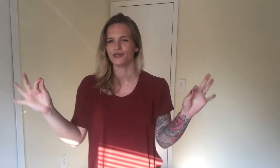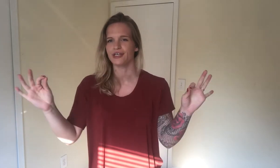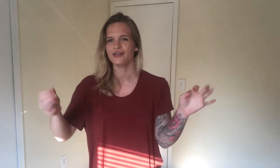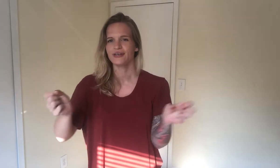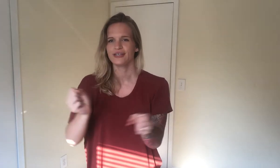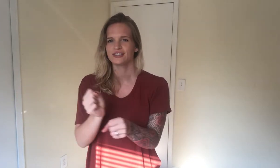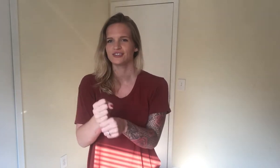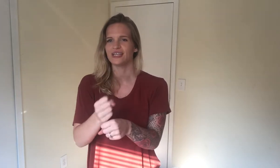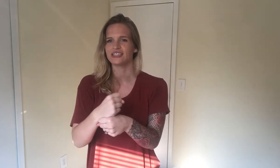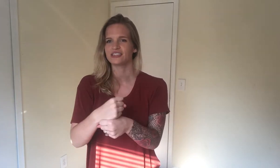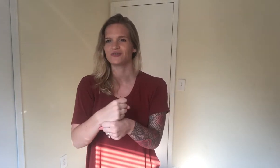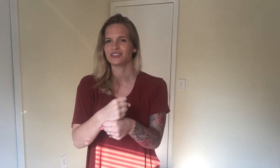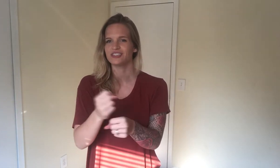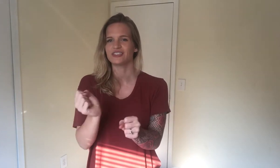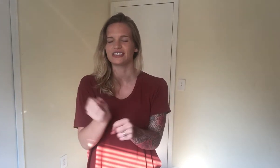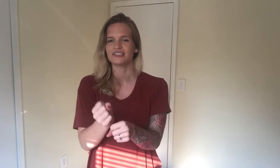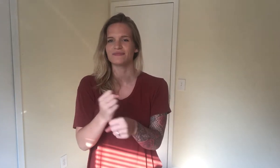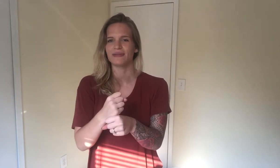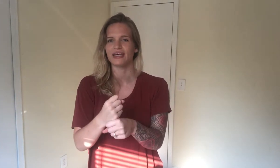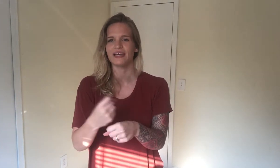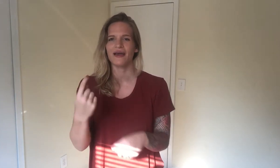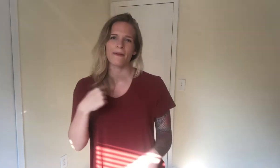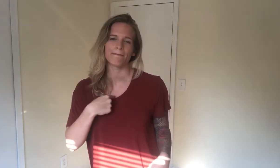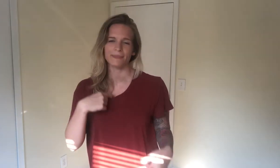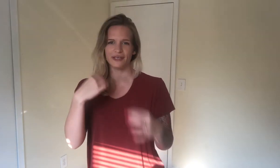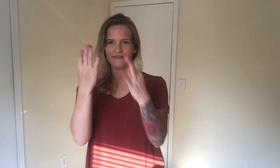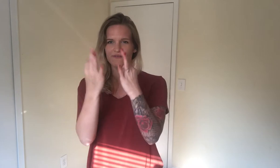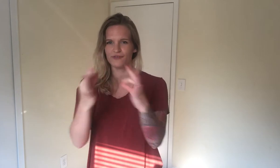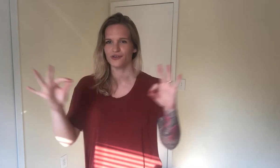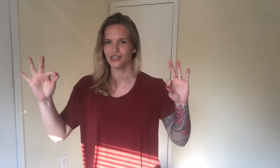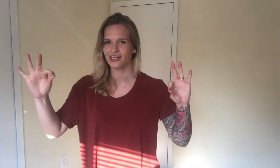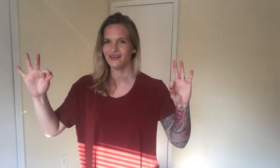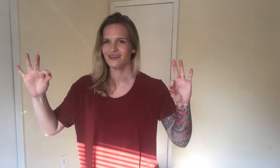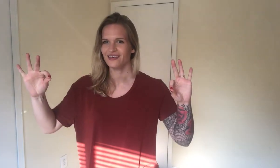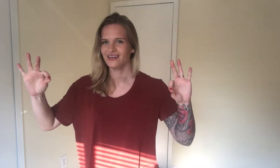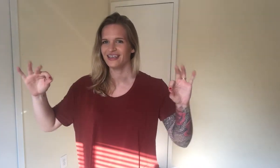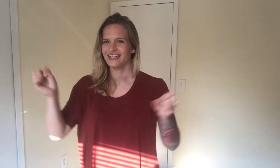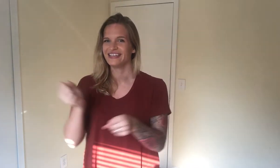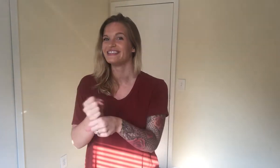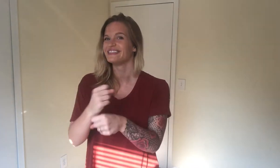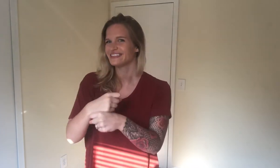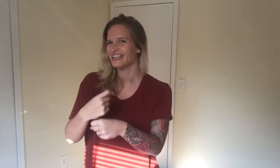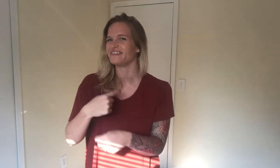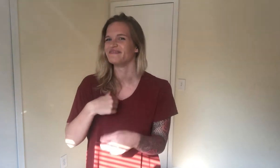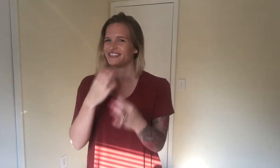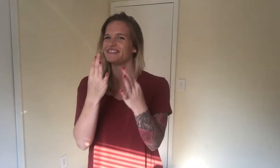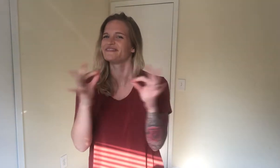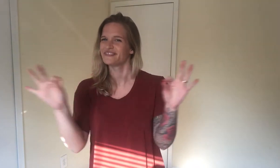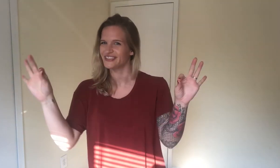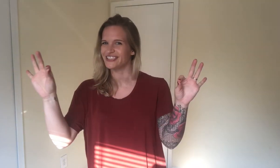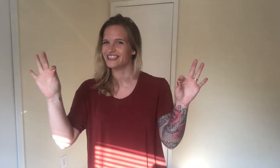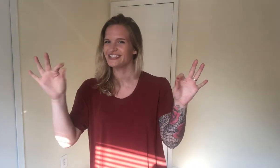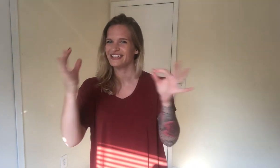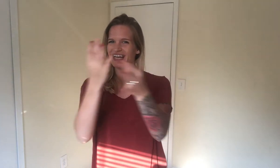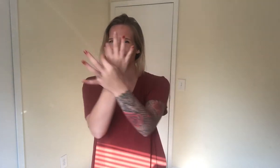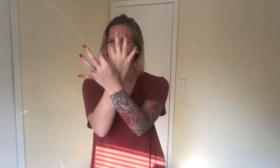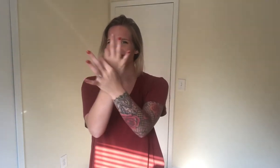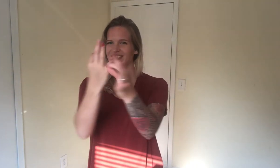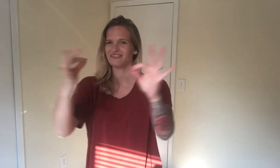free. So again, just twist your wrist, make me free, set me free, F hand shapes,